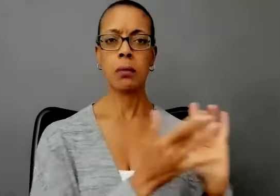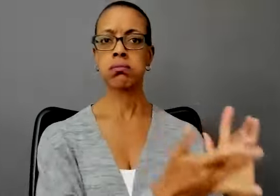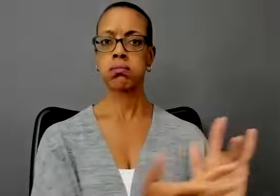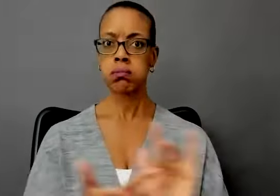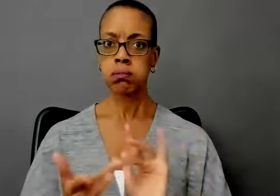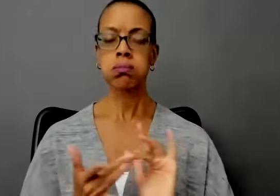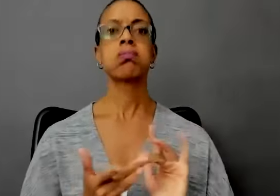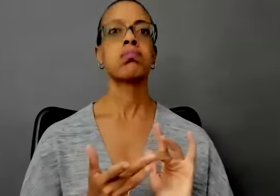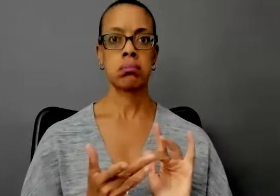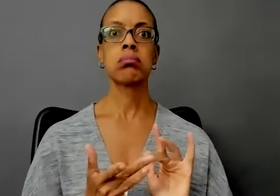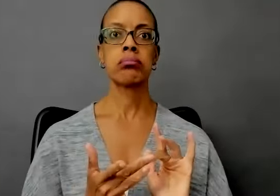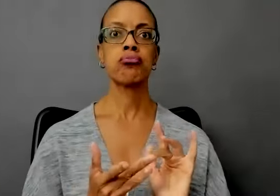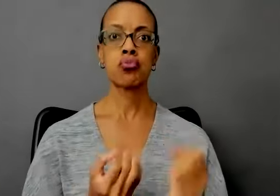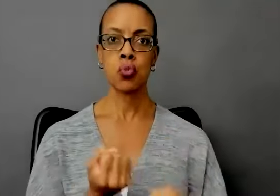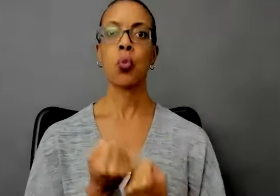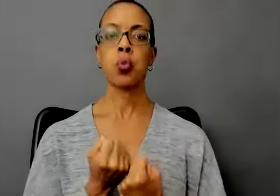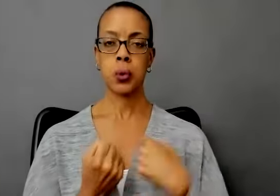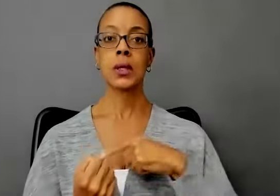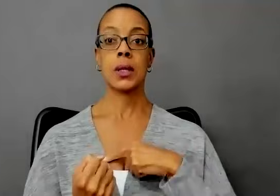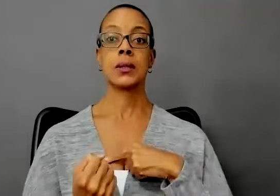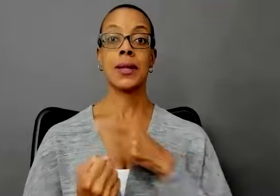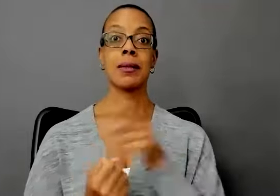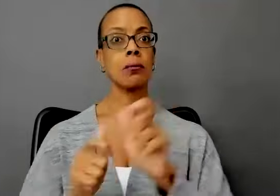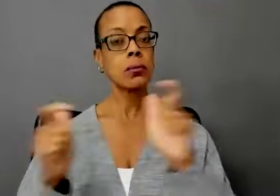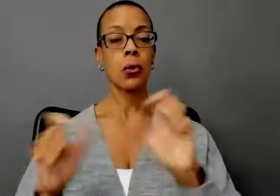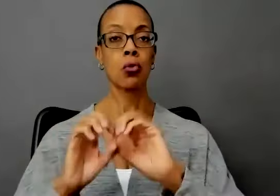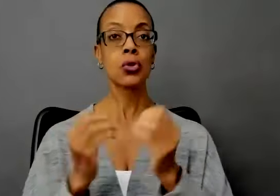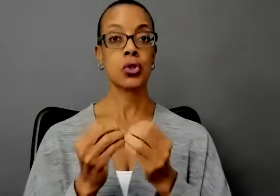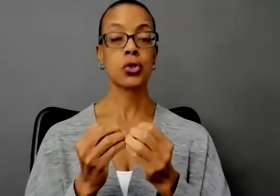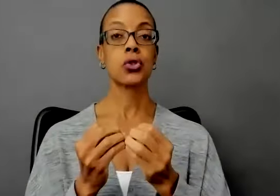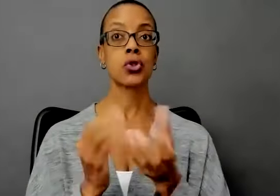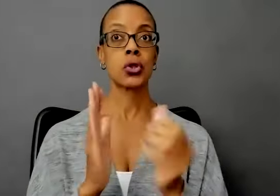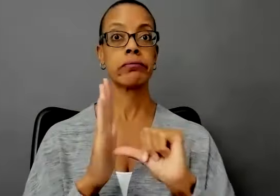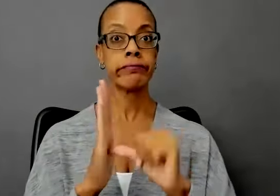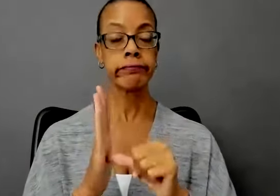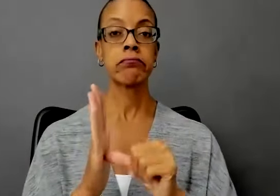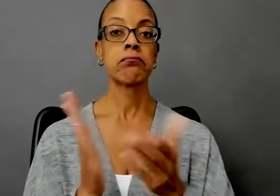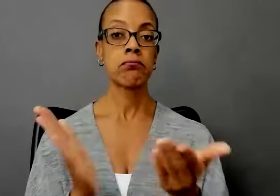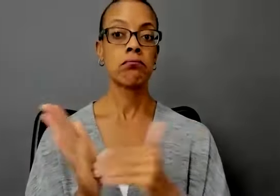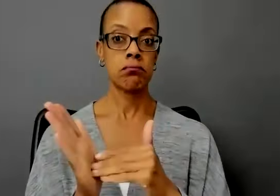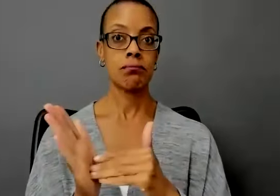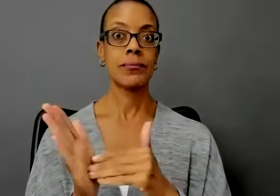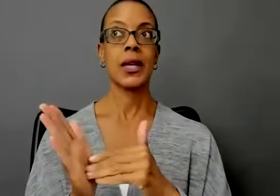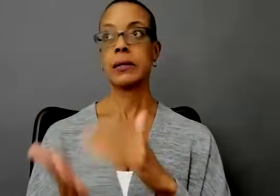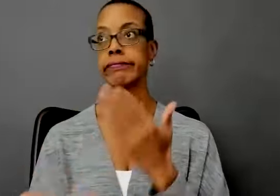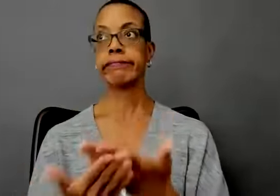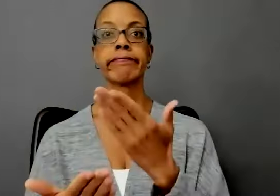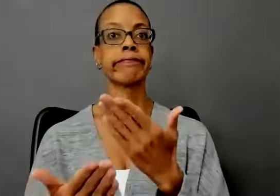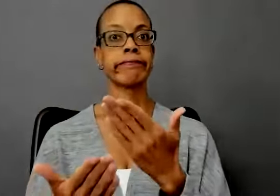interlocutors for us to have, because they were large organizations that, again, could affirm and legitimize some of the